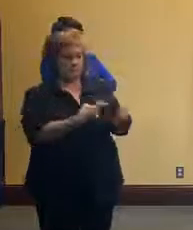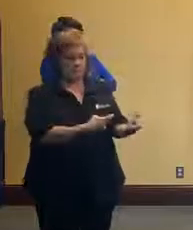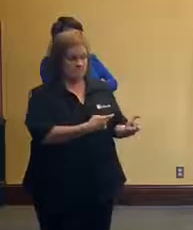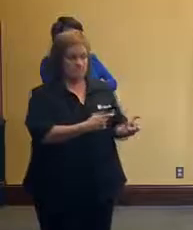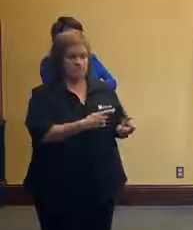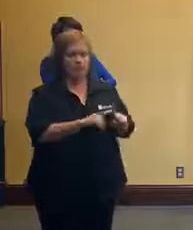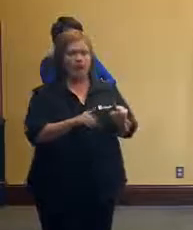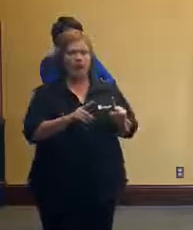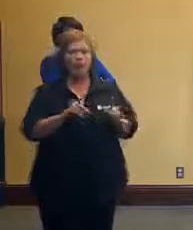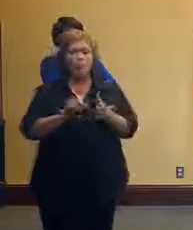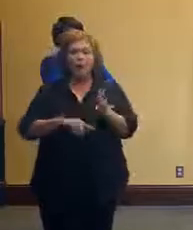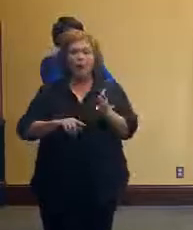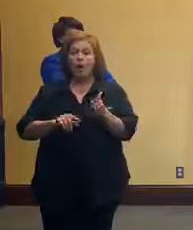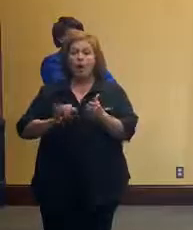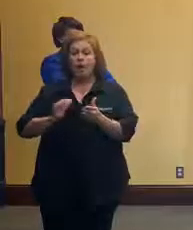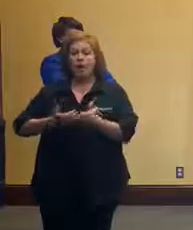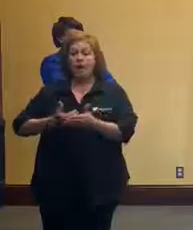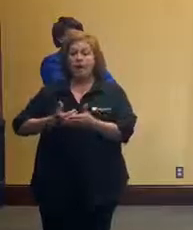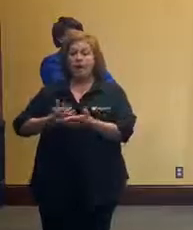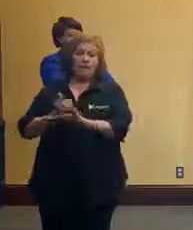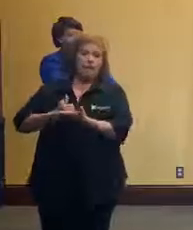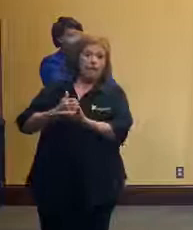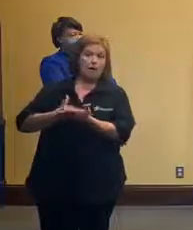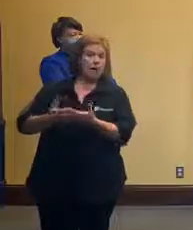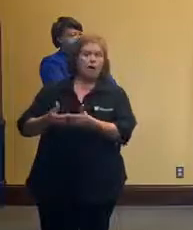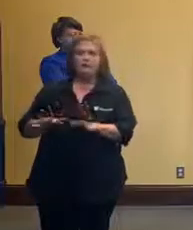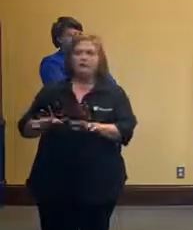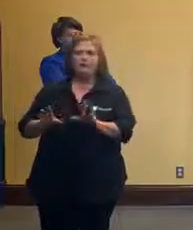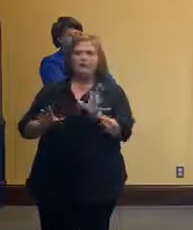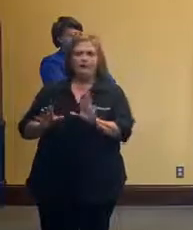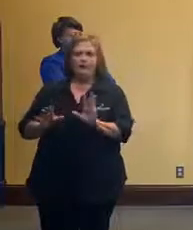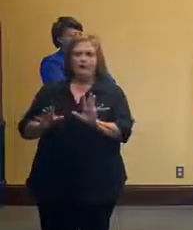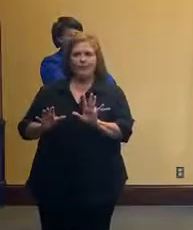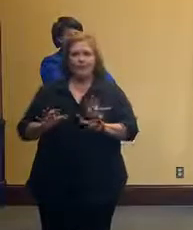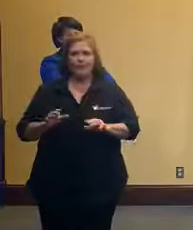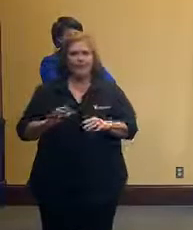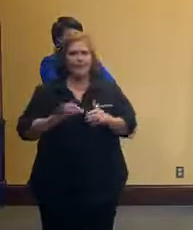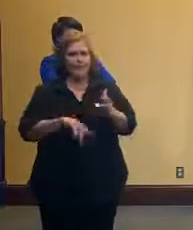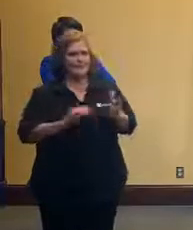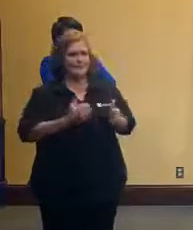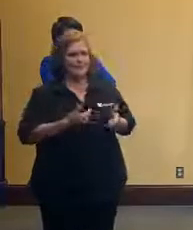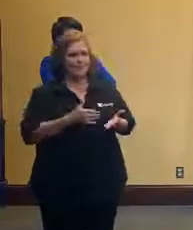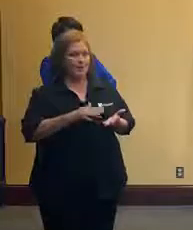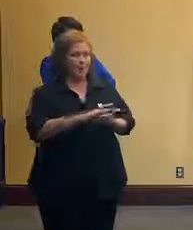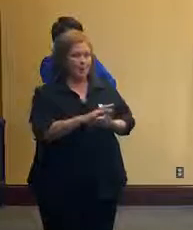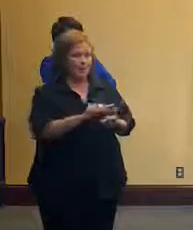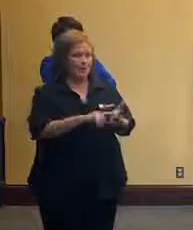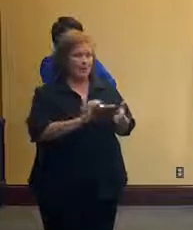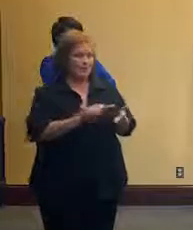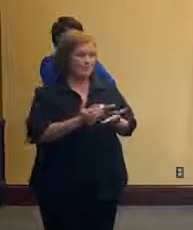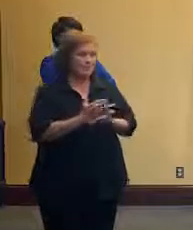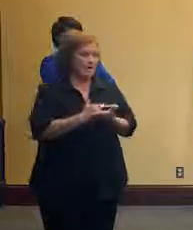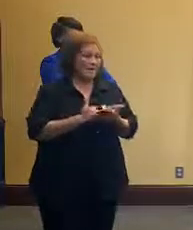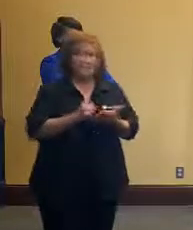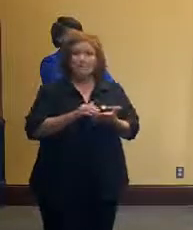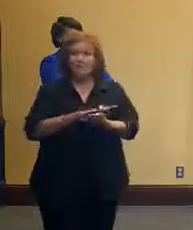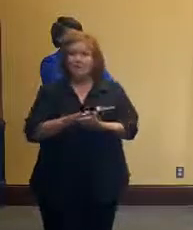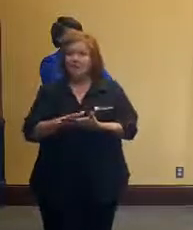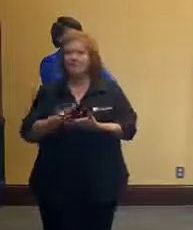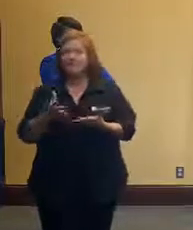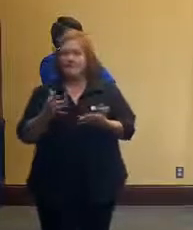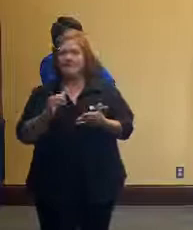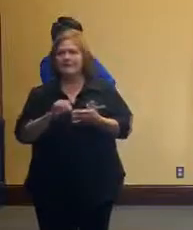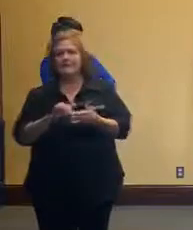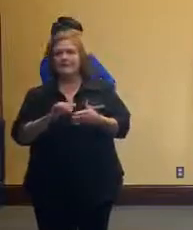loss. What we project and what our assumptions really have, the totality of our loss is our revenue loss and the services related to those